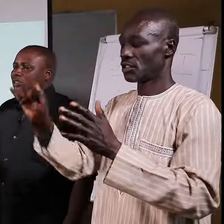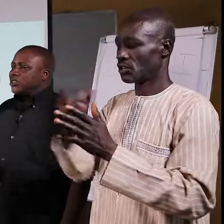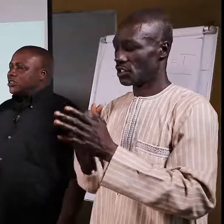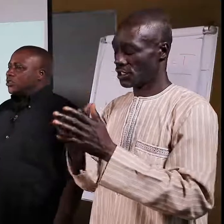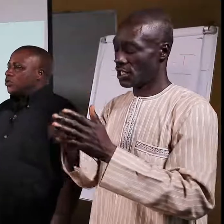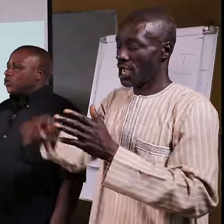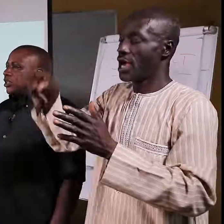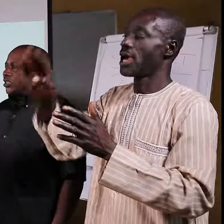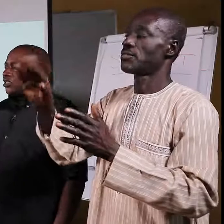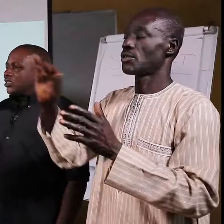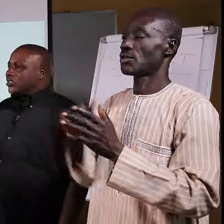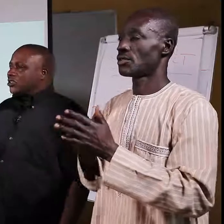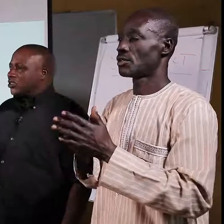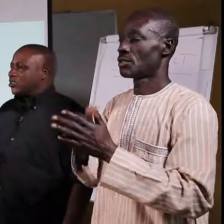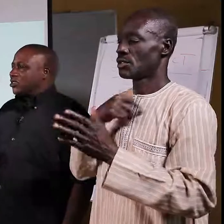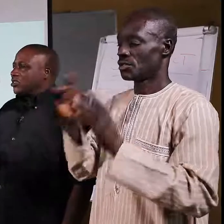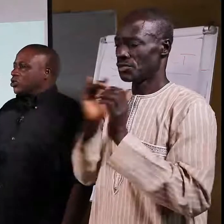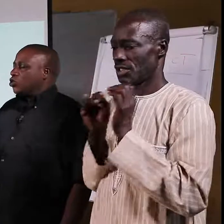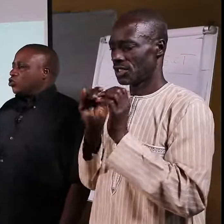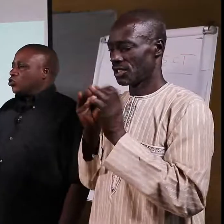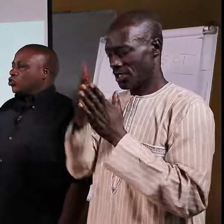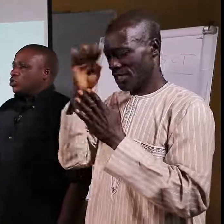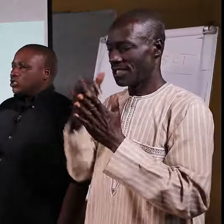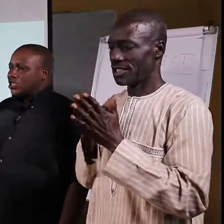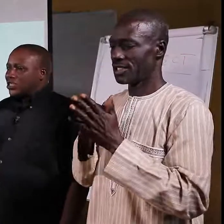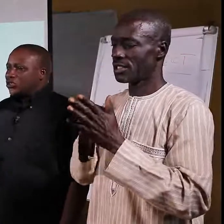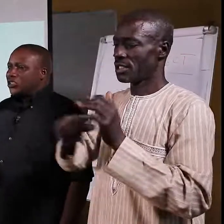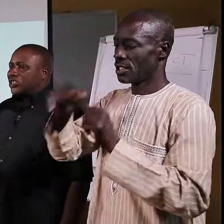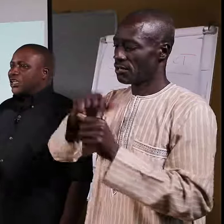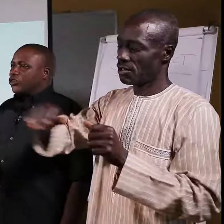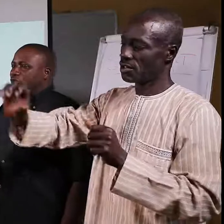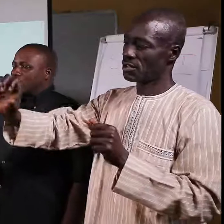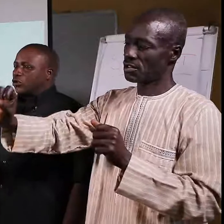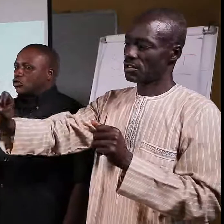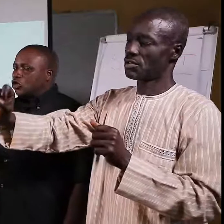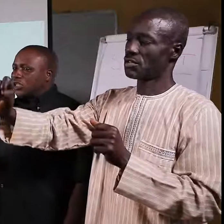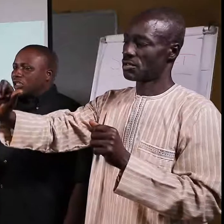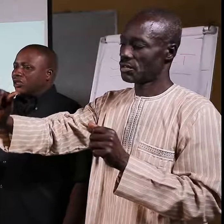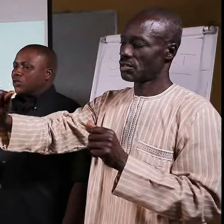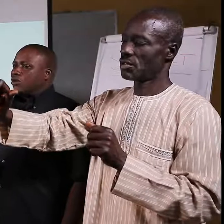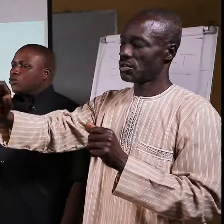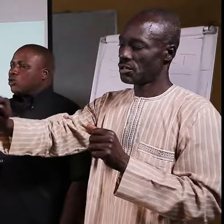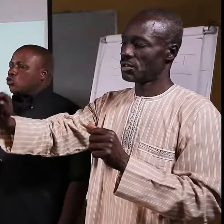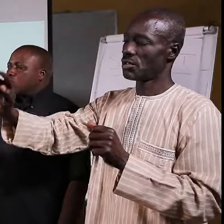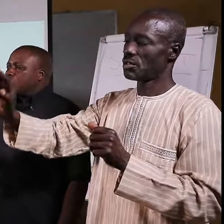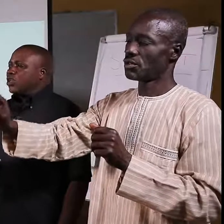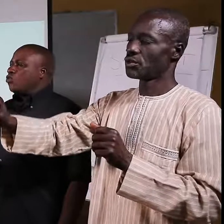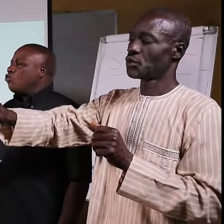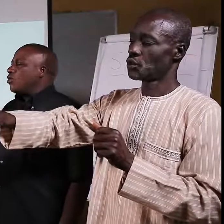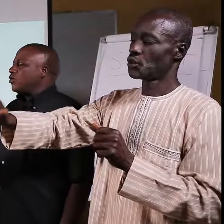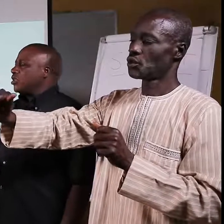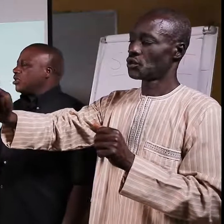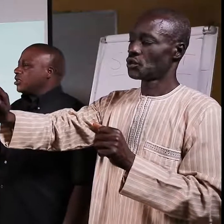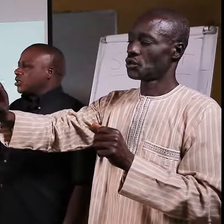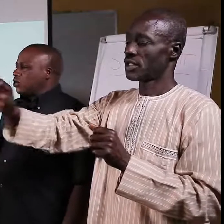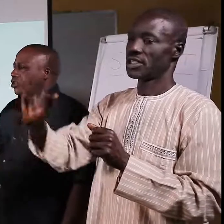previous lessons, we did justice to the saturated hydrocarbon. Today, we want to pick